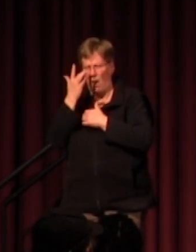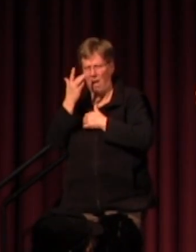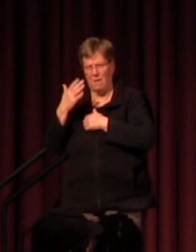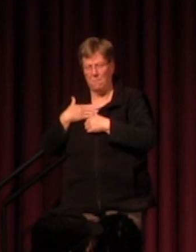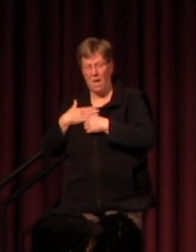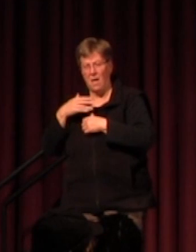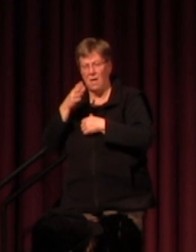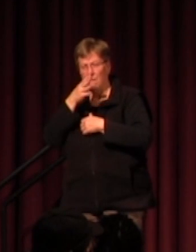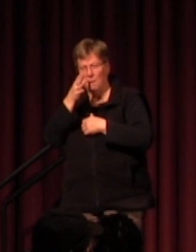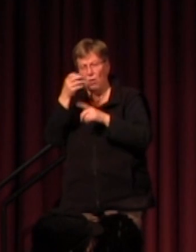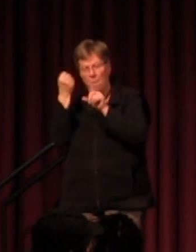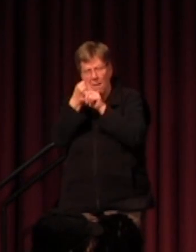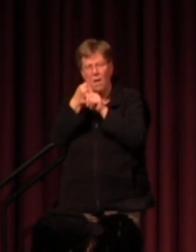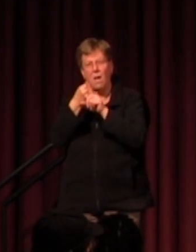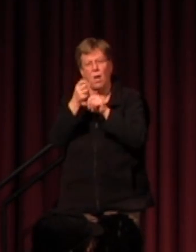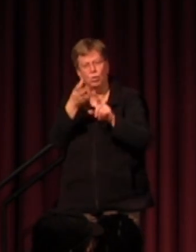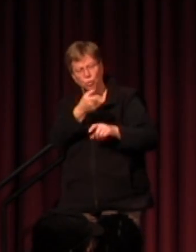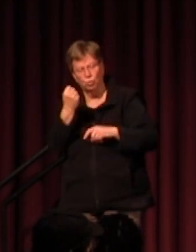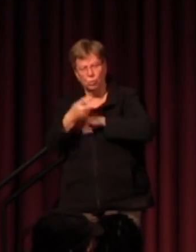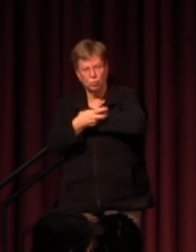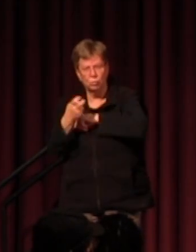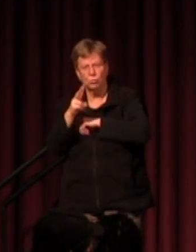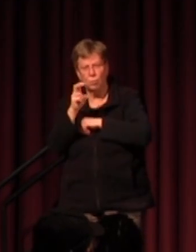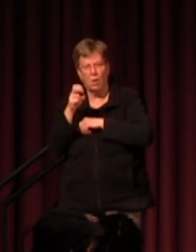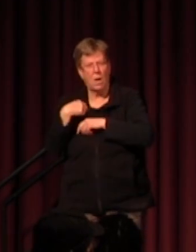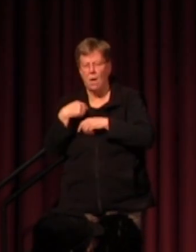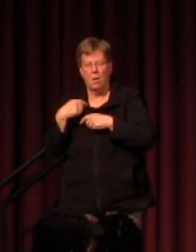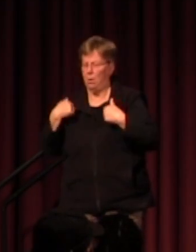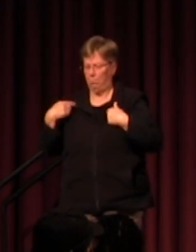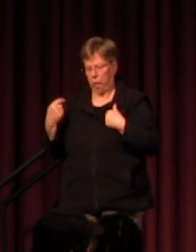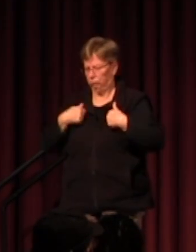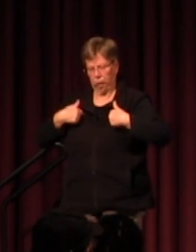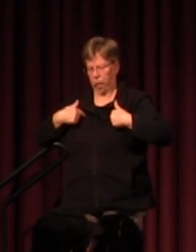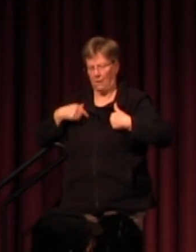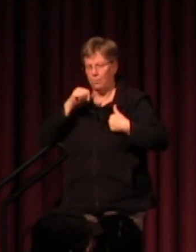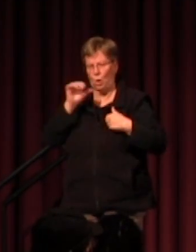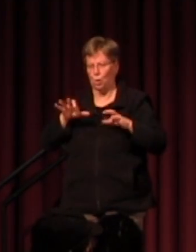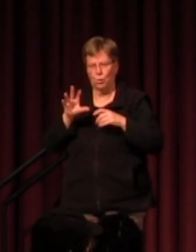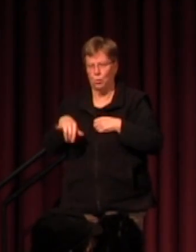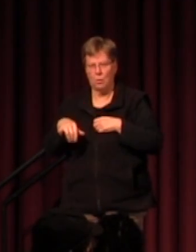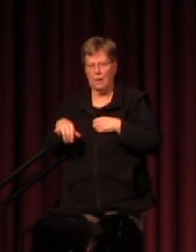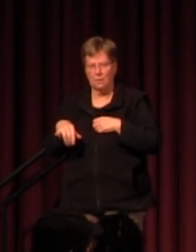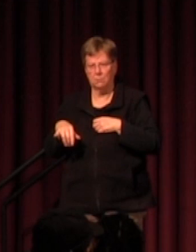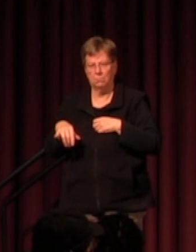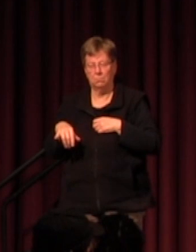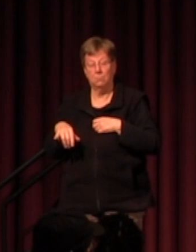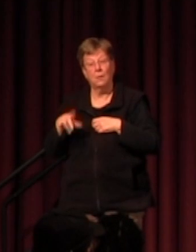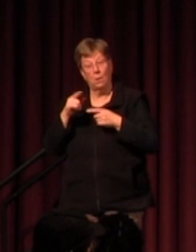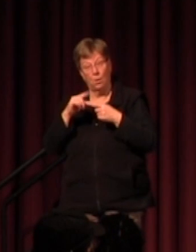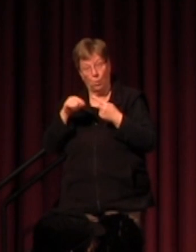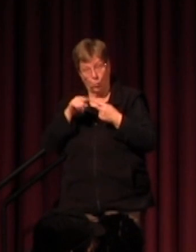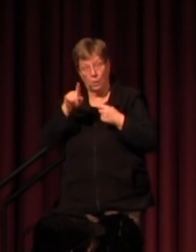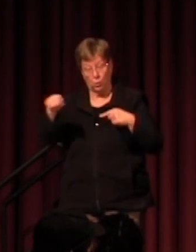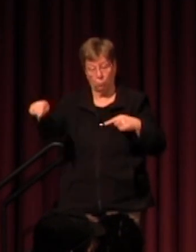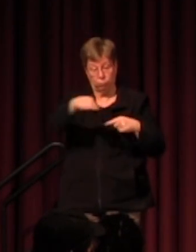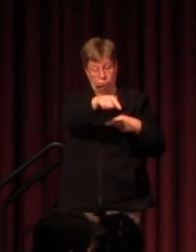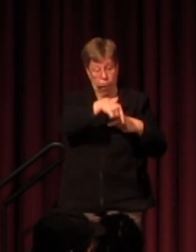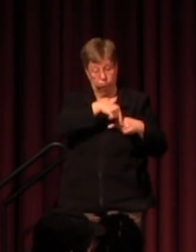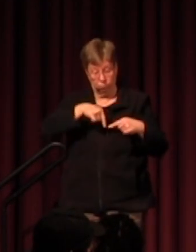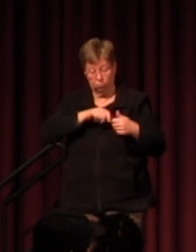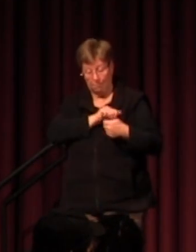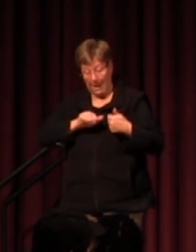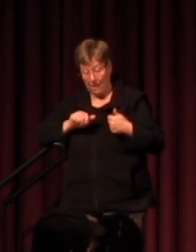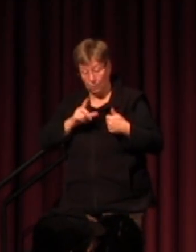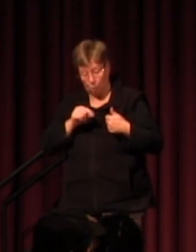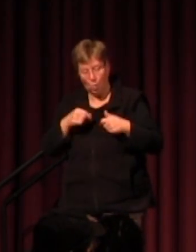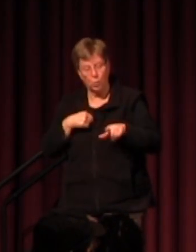collect your $200. That's crazy. I feel terrible about that. We're not going to do that to you. When you pass go, you can get $200, just like